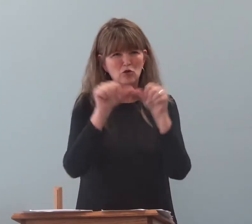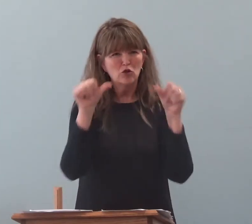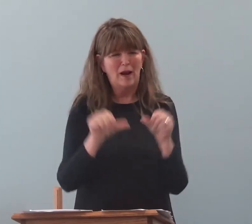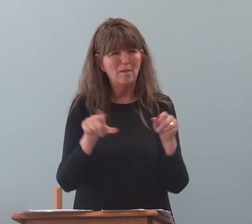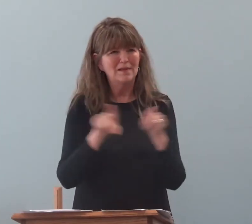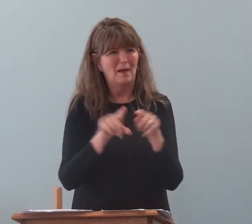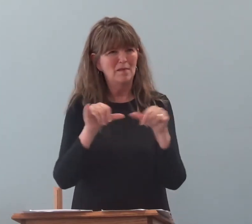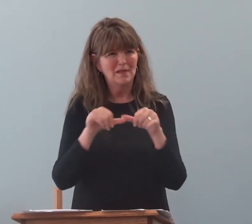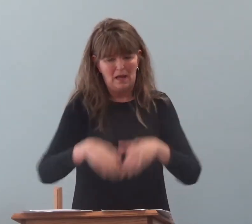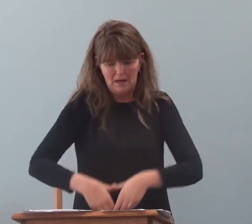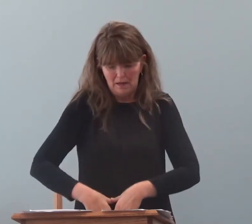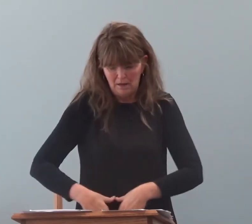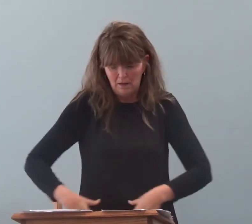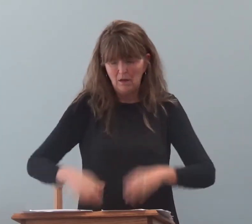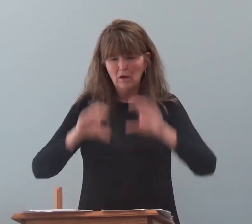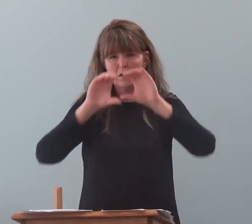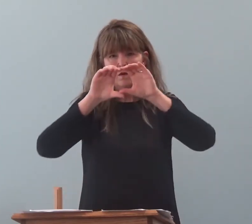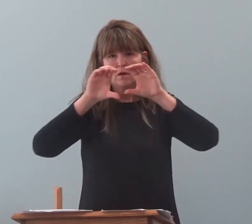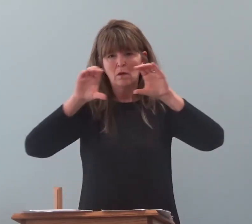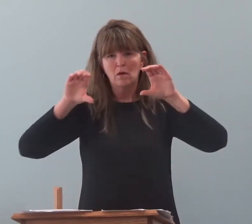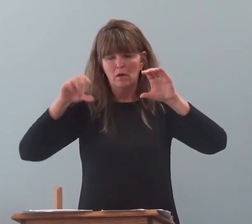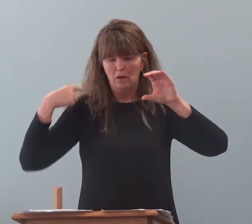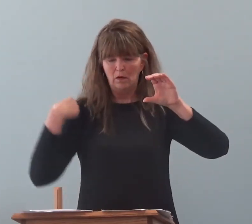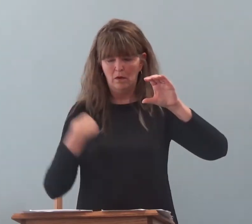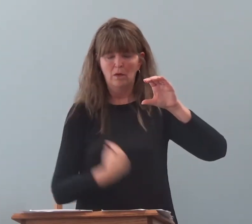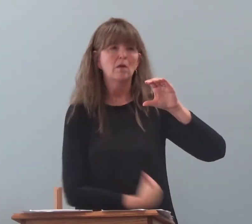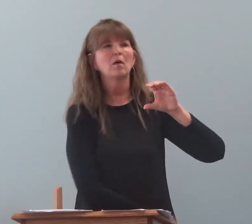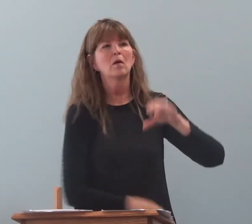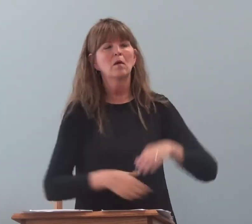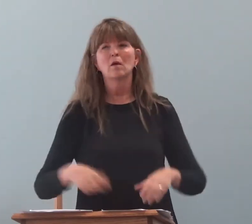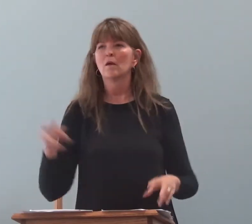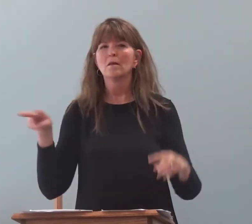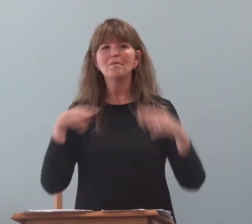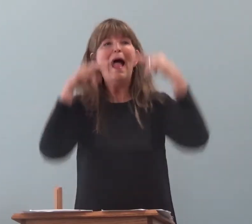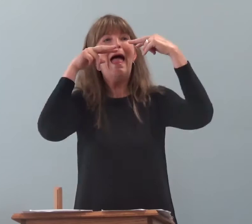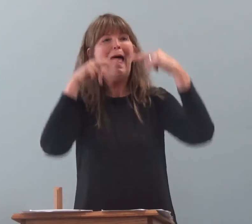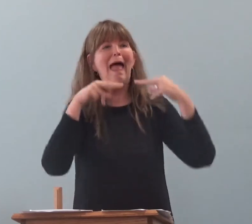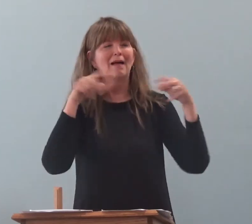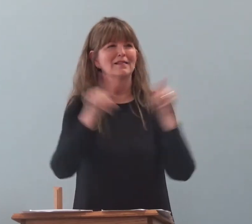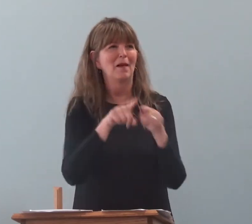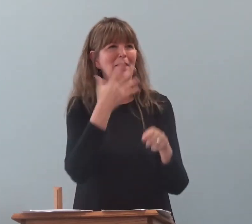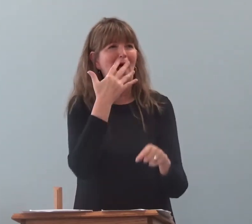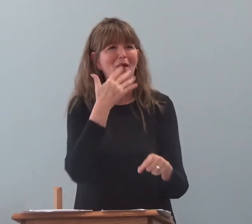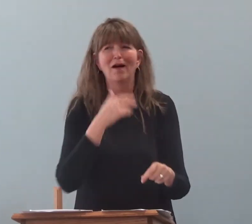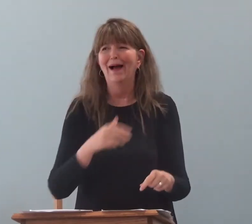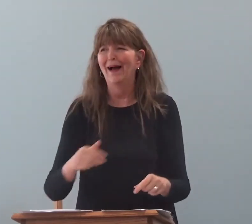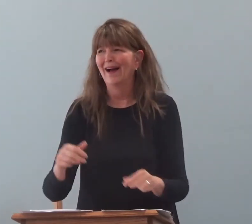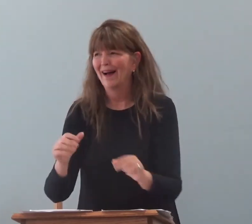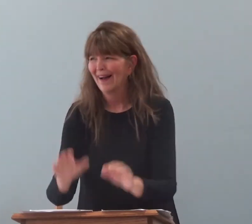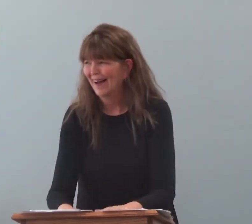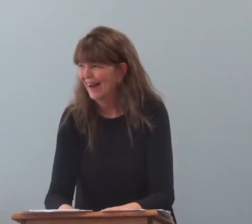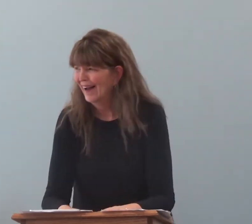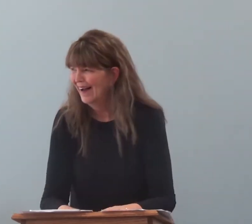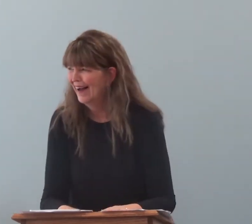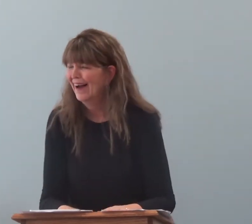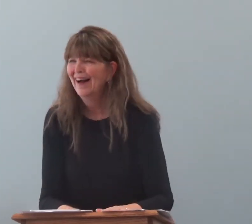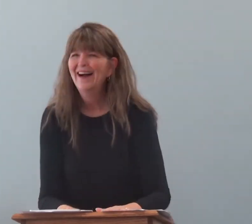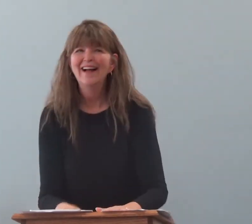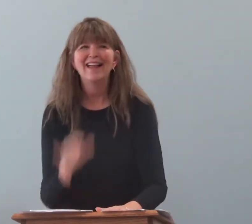And they also had little purses that were the same shape and were with the crossbody. curses. They were even the same color, so they